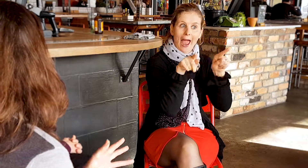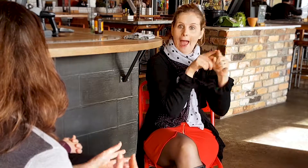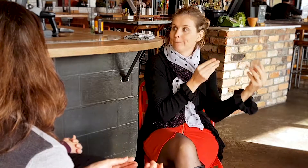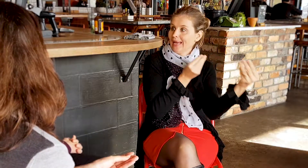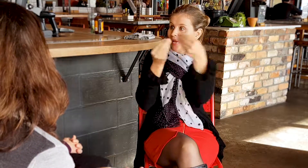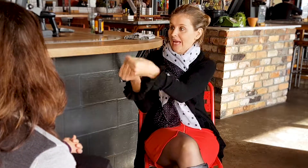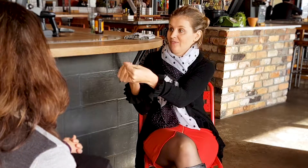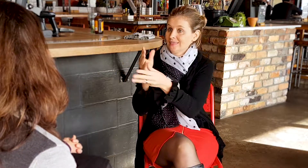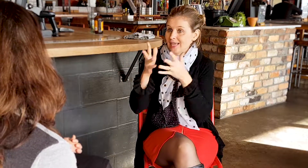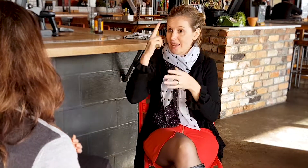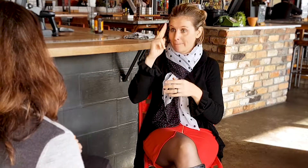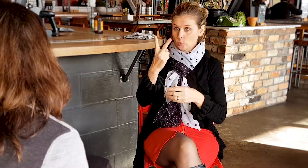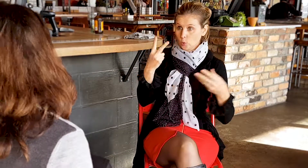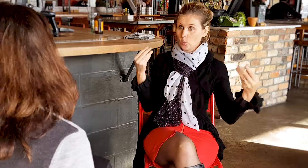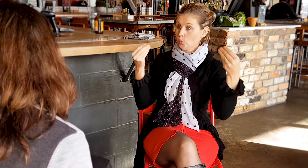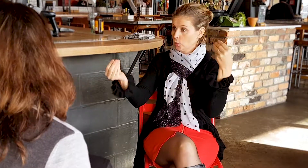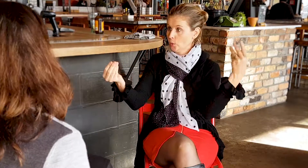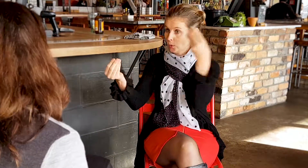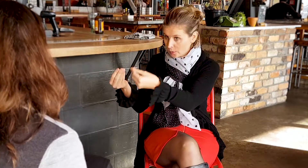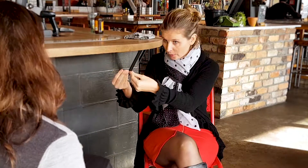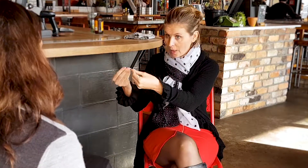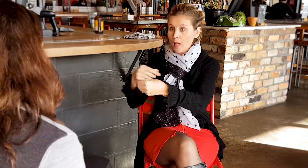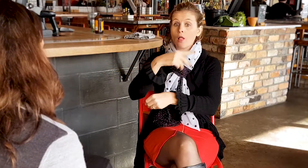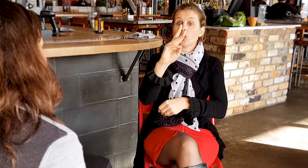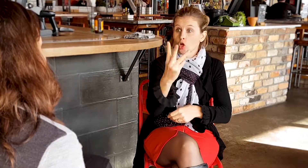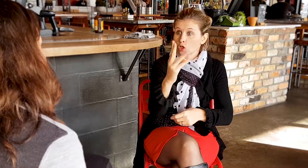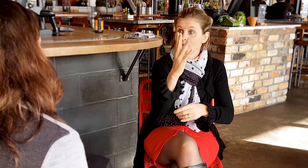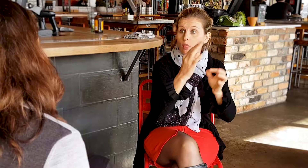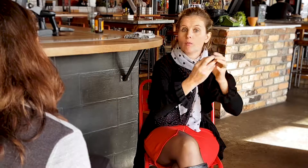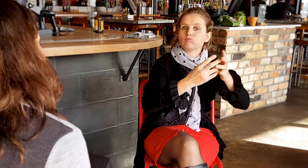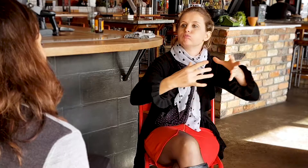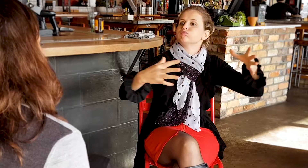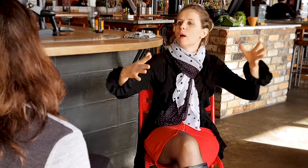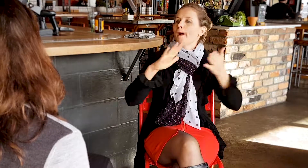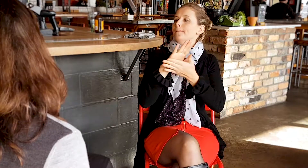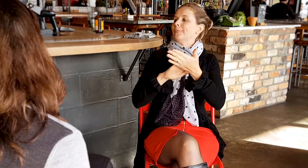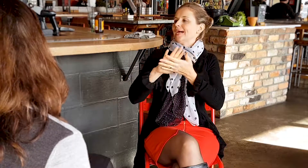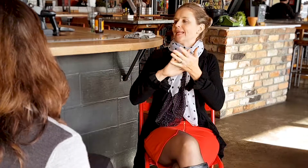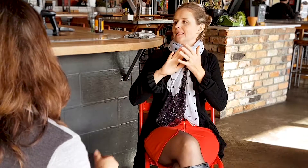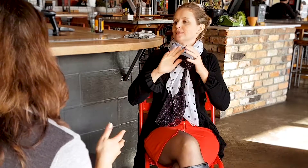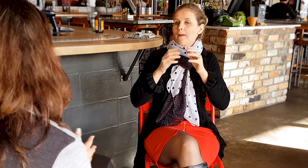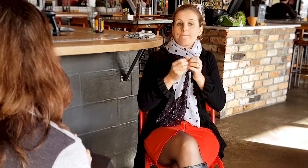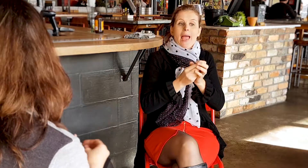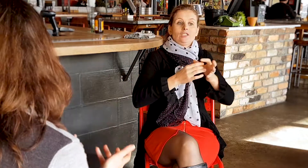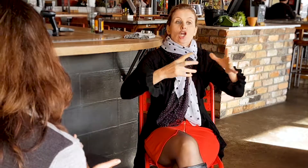agreed amongst that community. So if you're given that sign name by, say one person or two